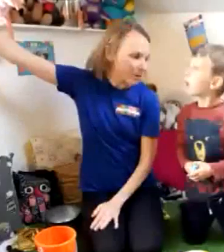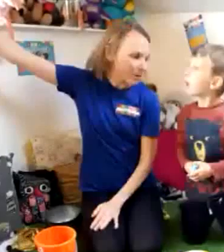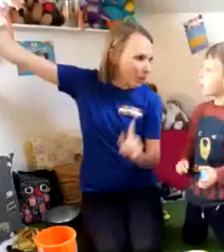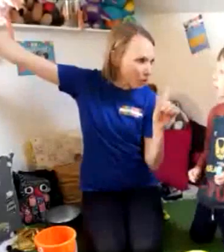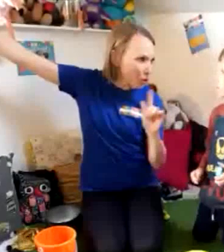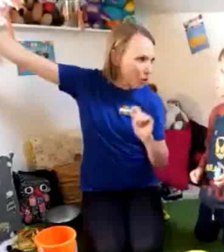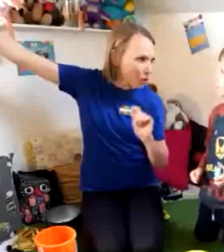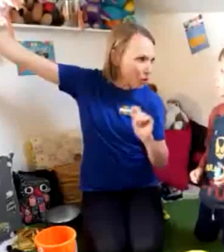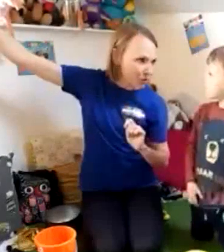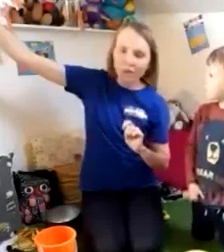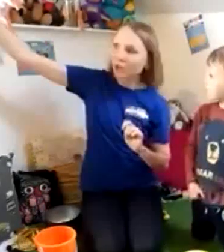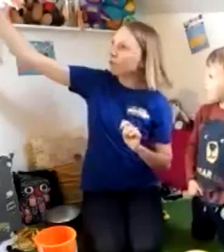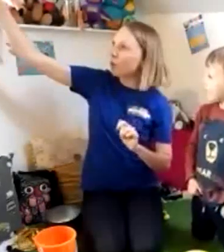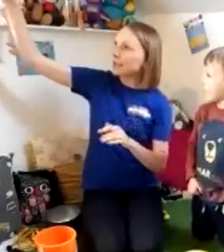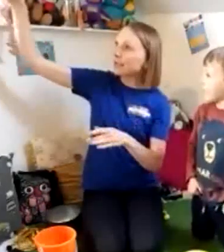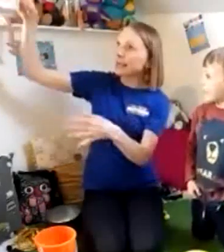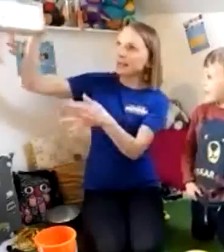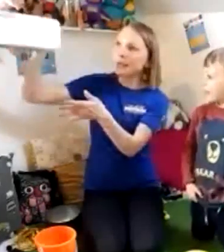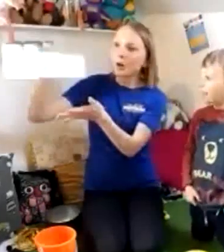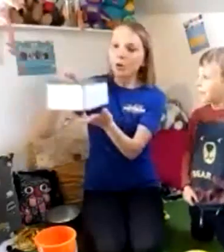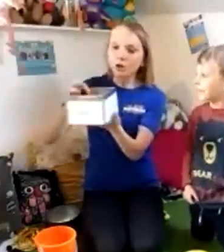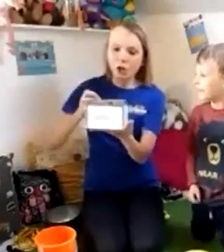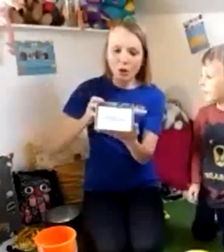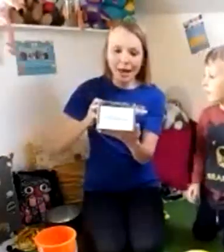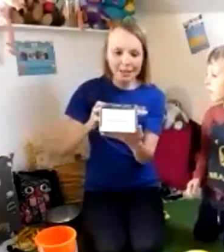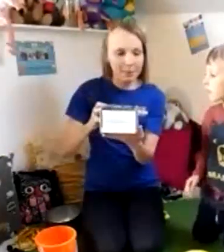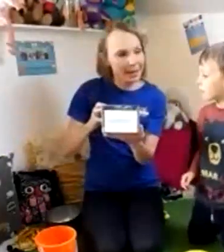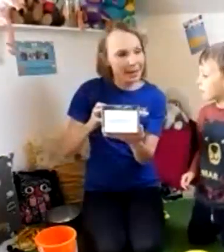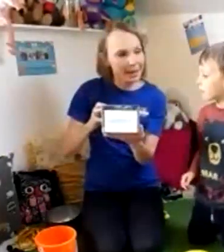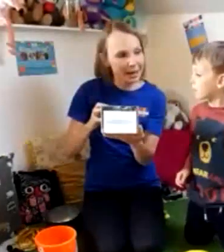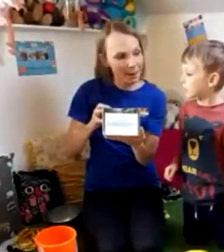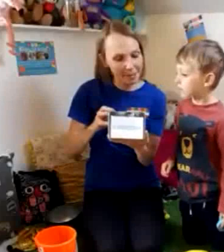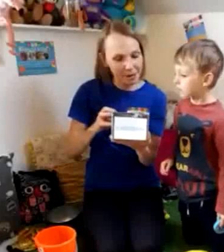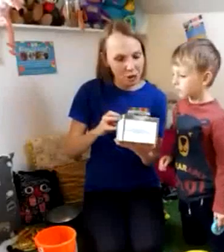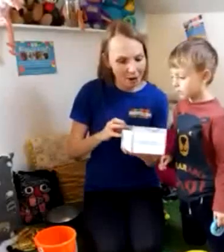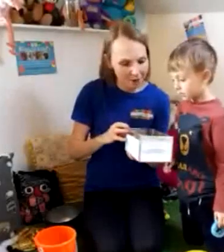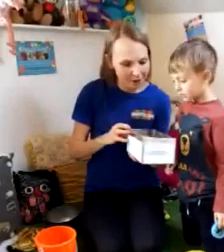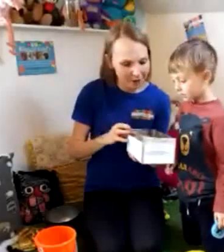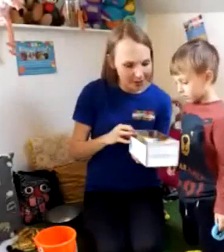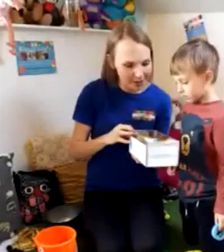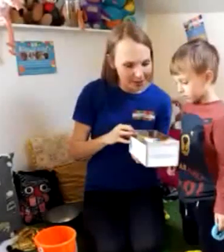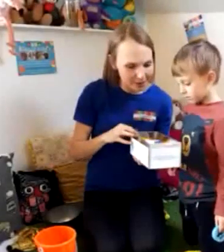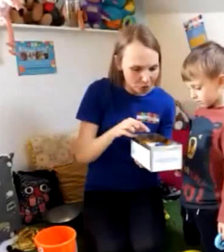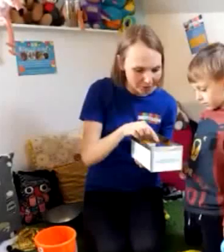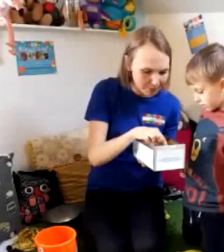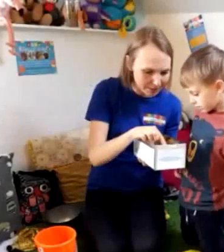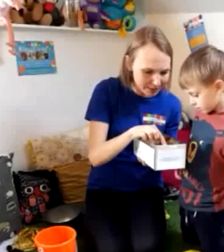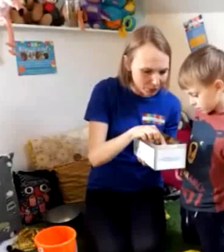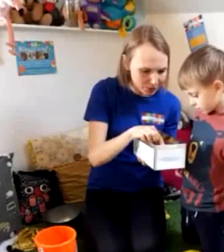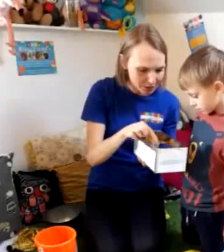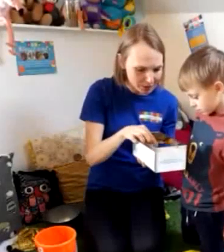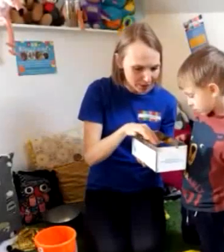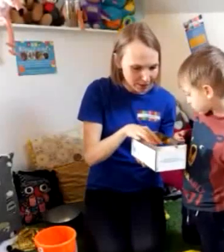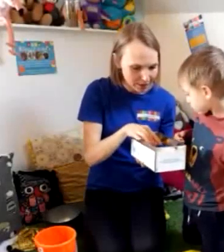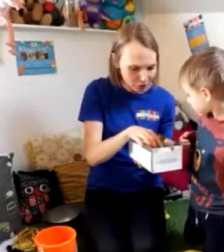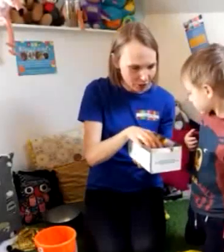on to your special ones that you've requested, would you like to pick maybe two out of here to do about today? Maybe this and this one. Let's do those